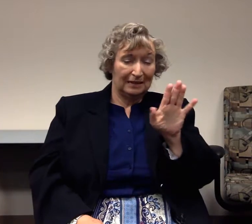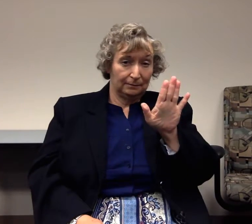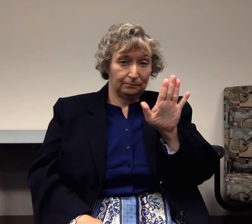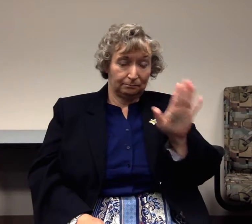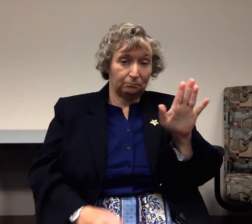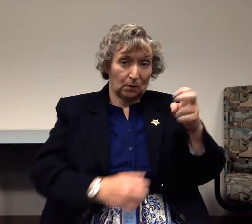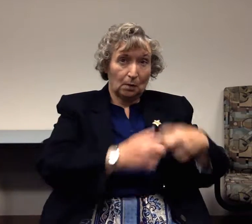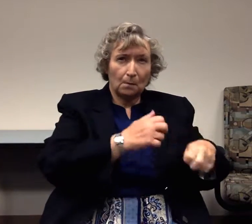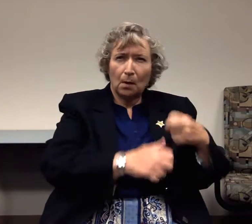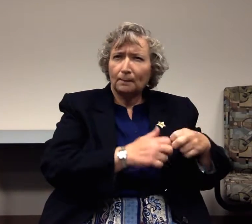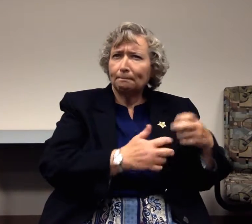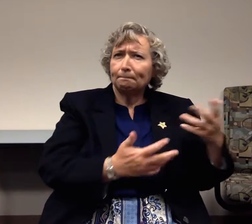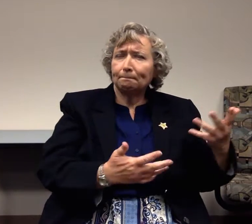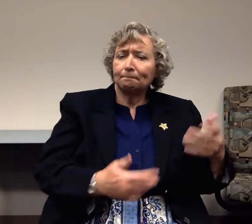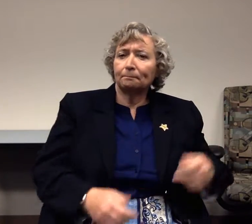All right, I'm going to put that down here for number